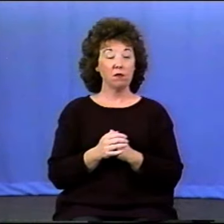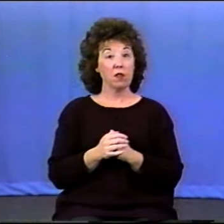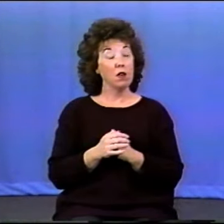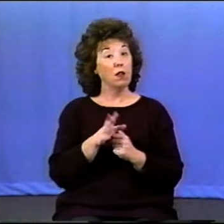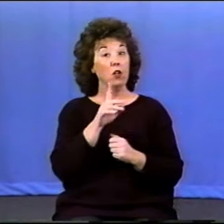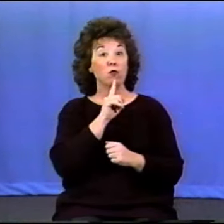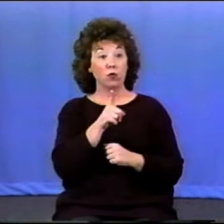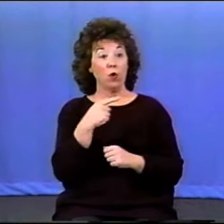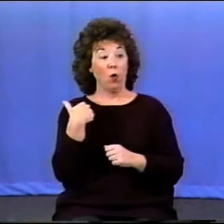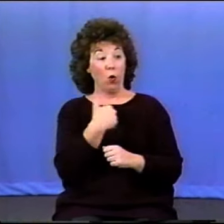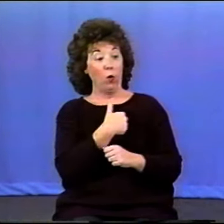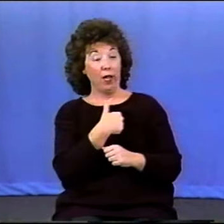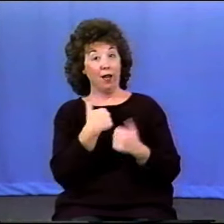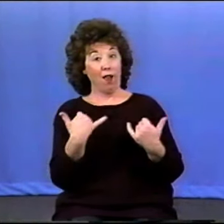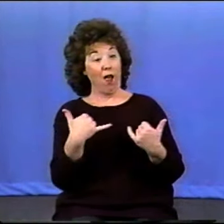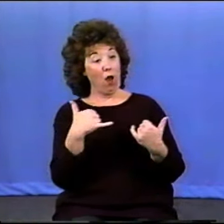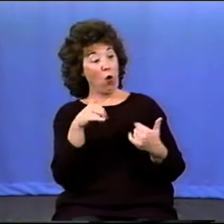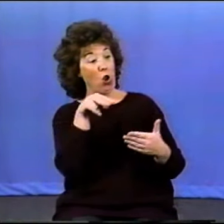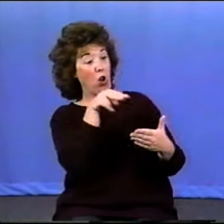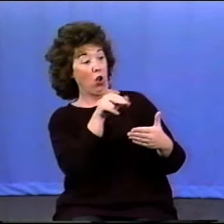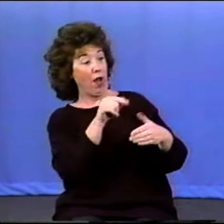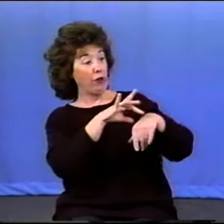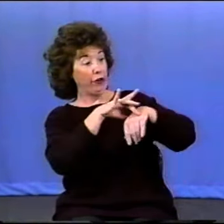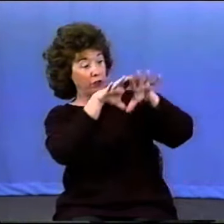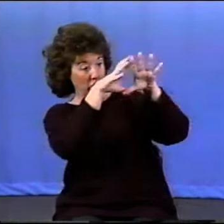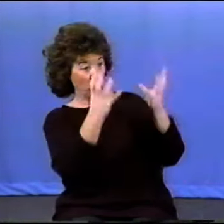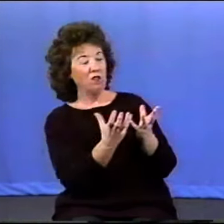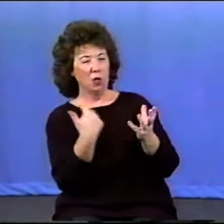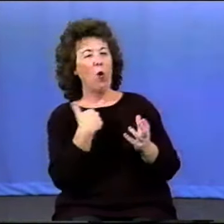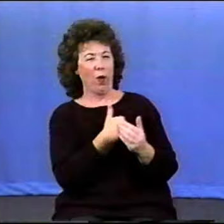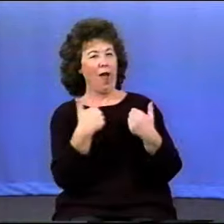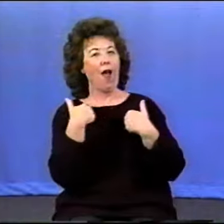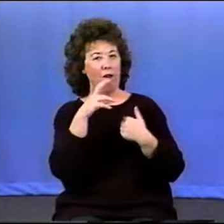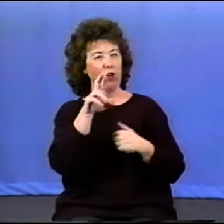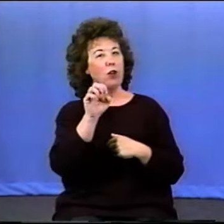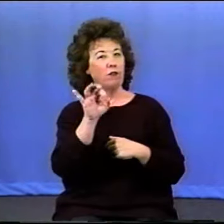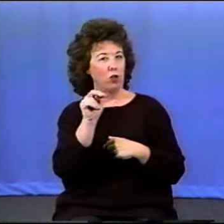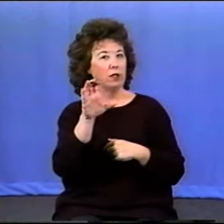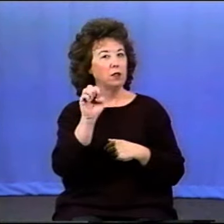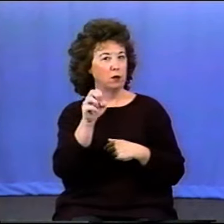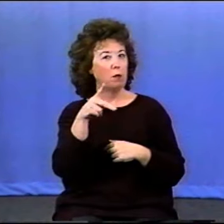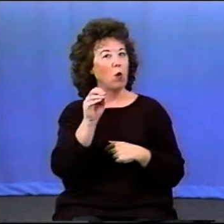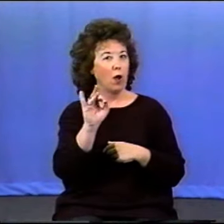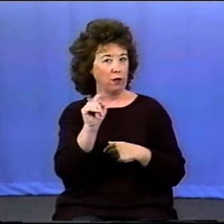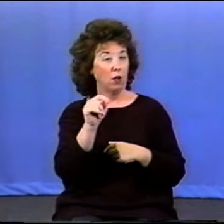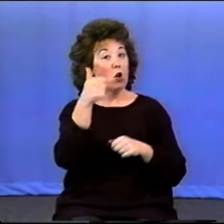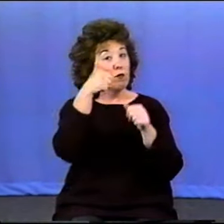looking at the Earth. Now, remember that the Earth is a sphere, and it rotates on its